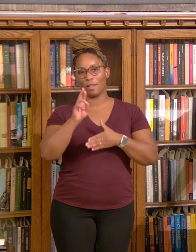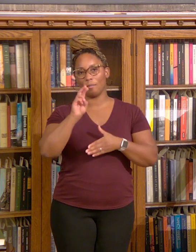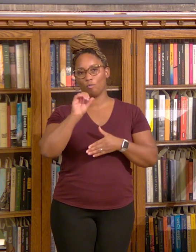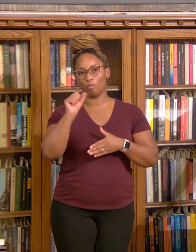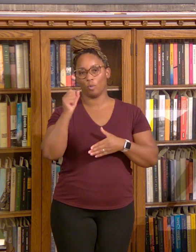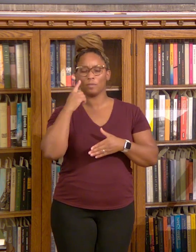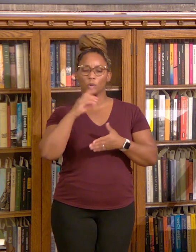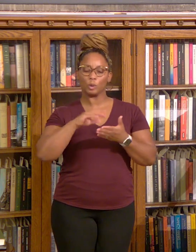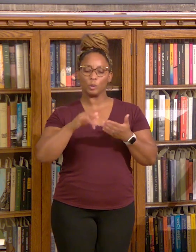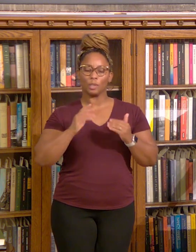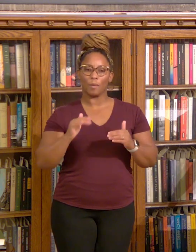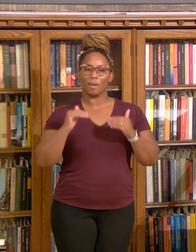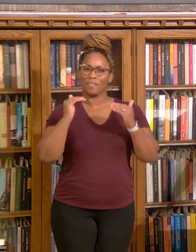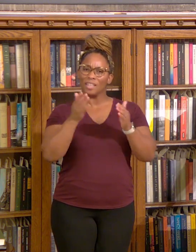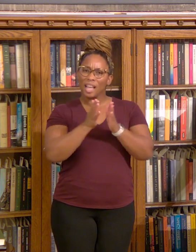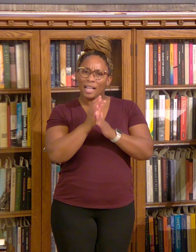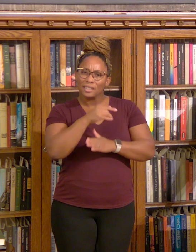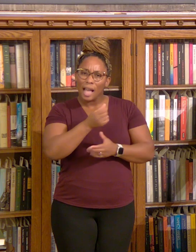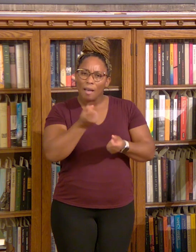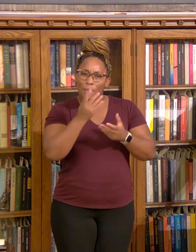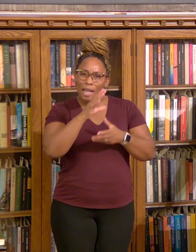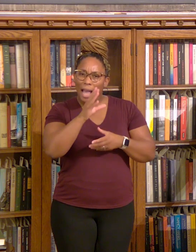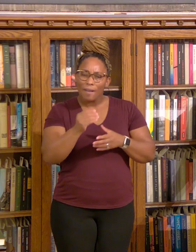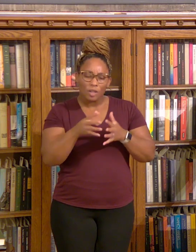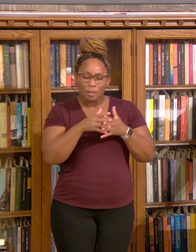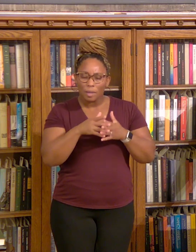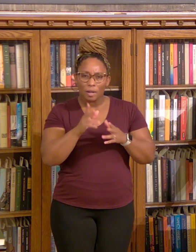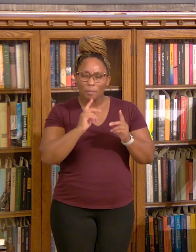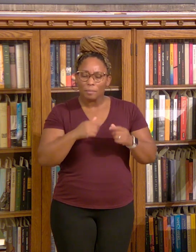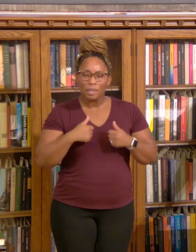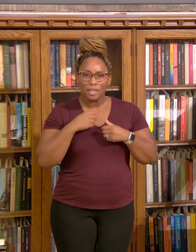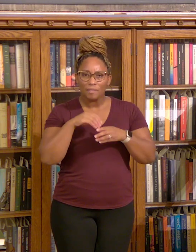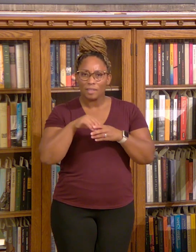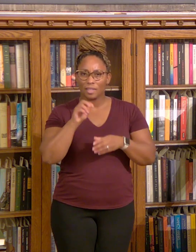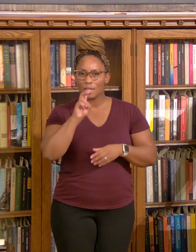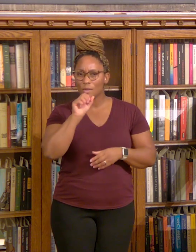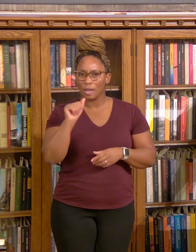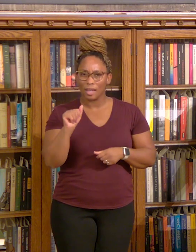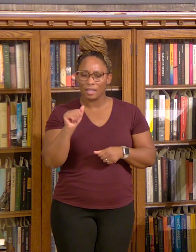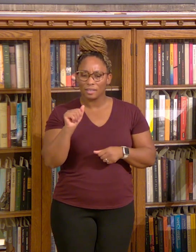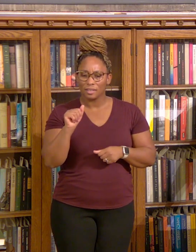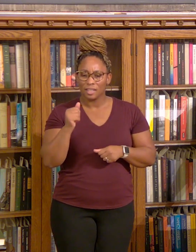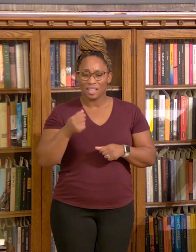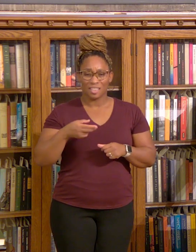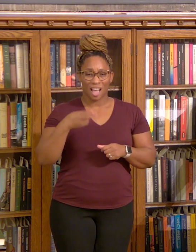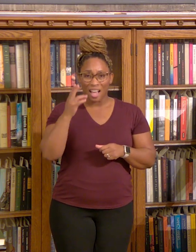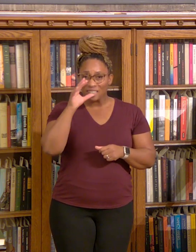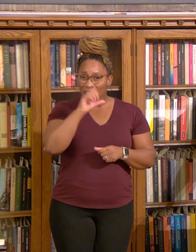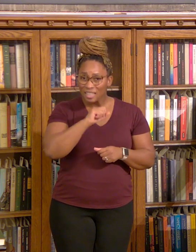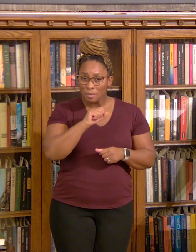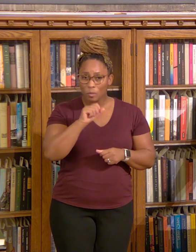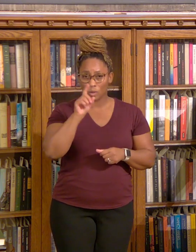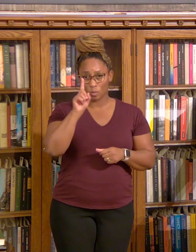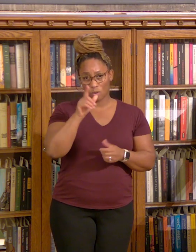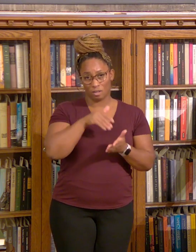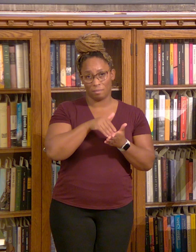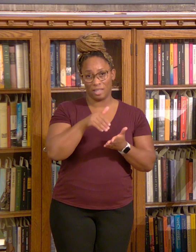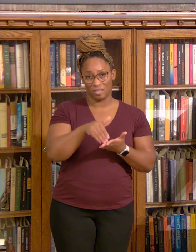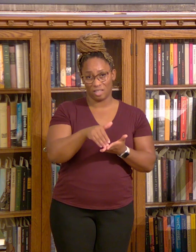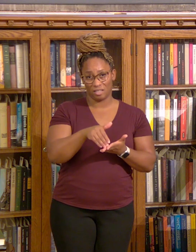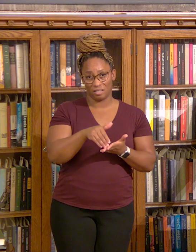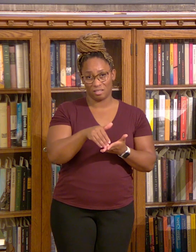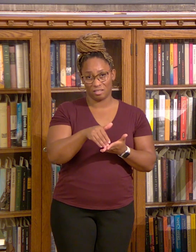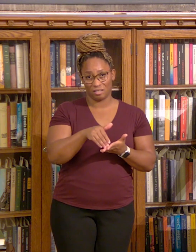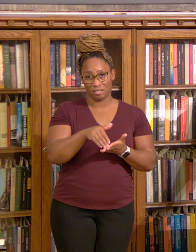students I asked them how many African Americans lived in the United States the highest estimate was 1